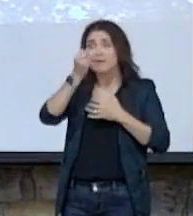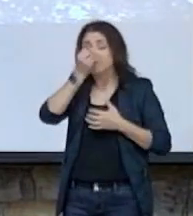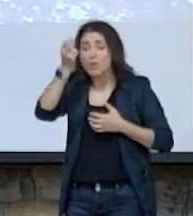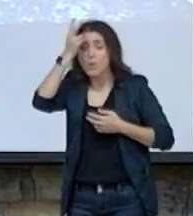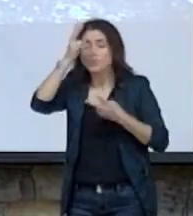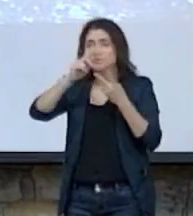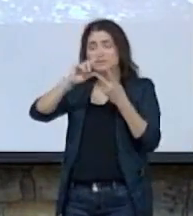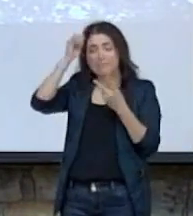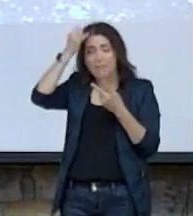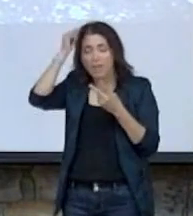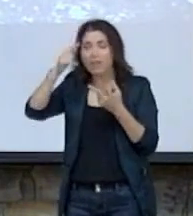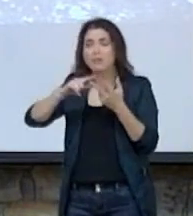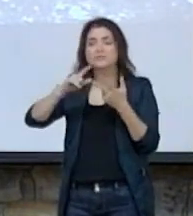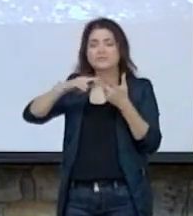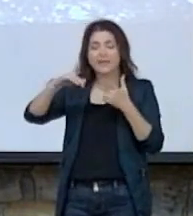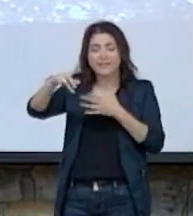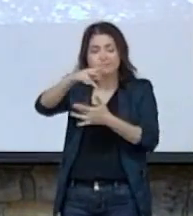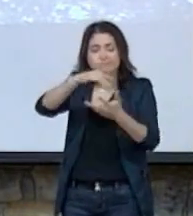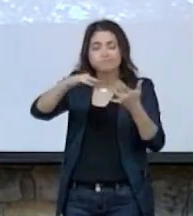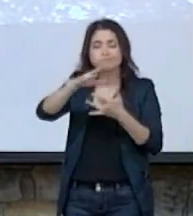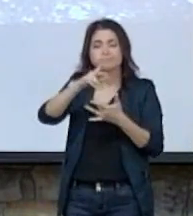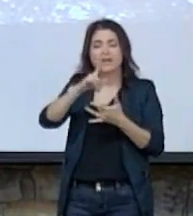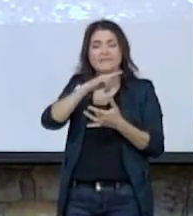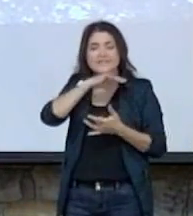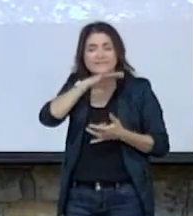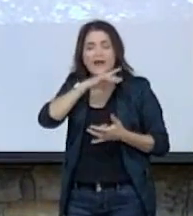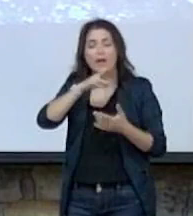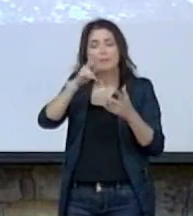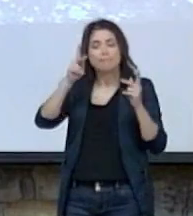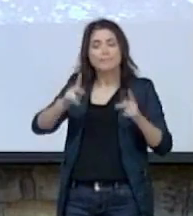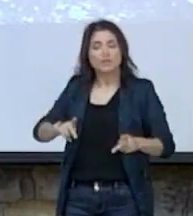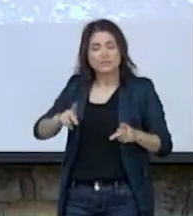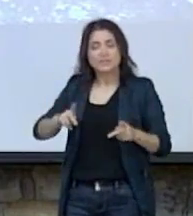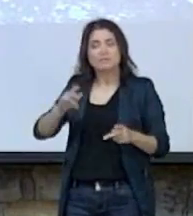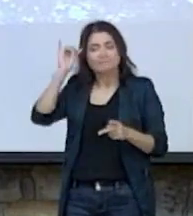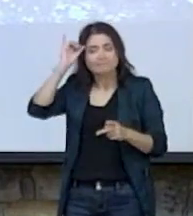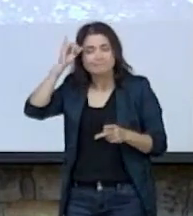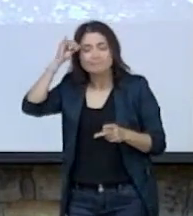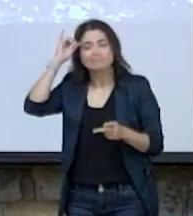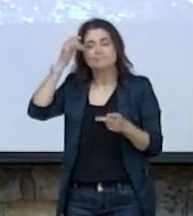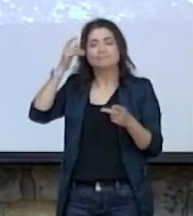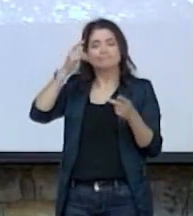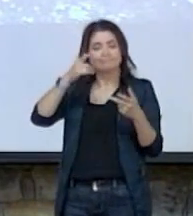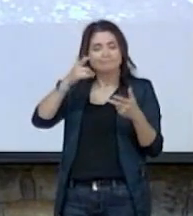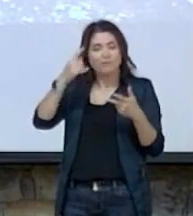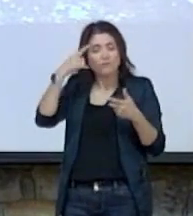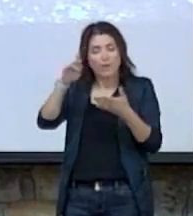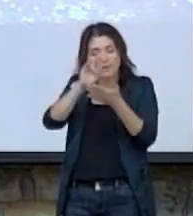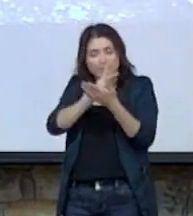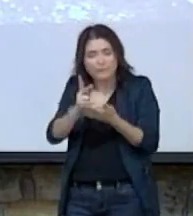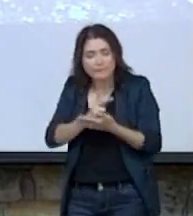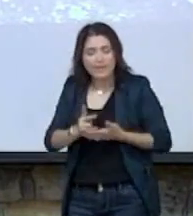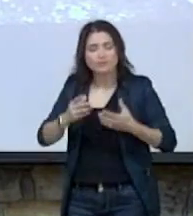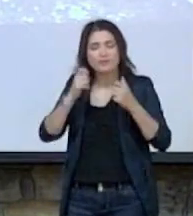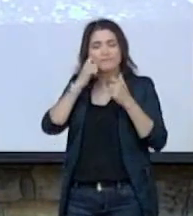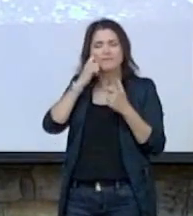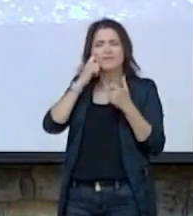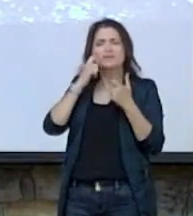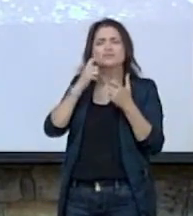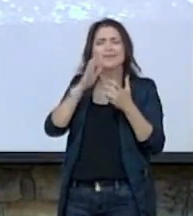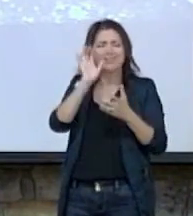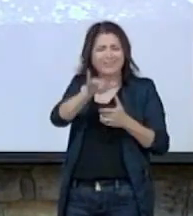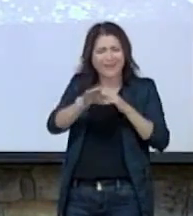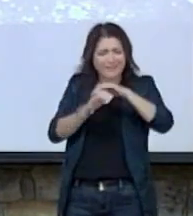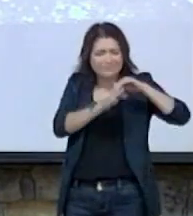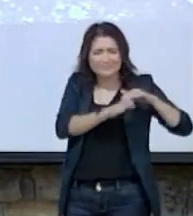bulls and the sprinkling of a defiled person with the ashes of a heifer sanctify for the purification of the flesh, how much more